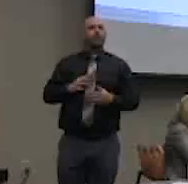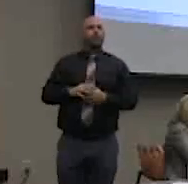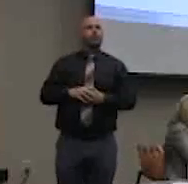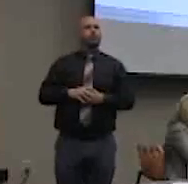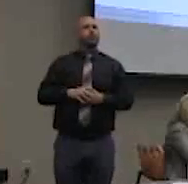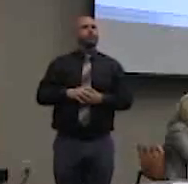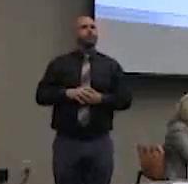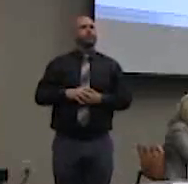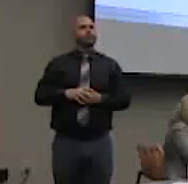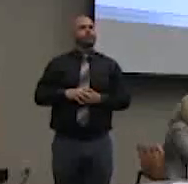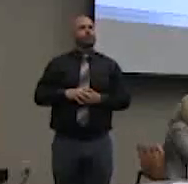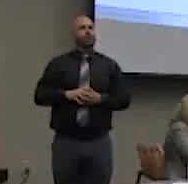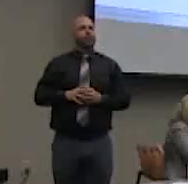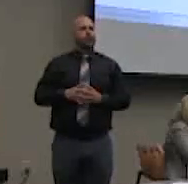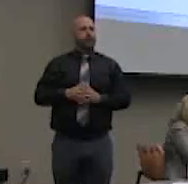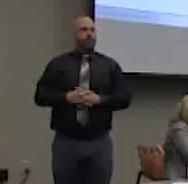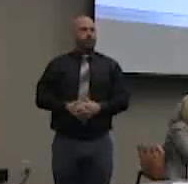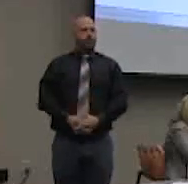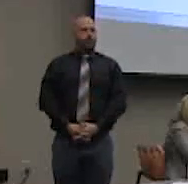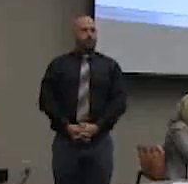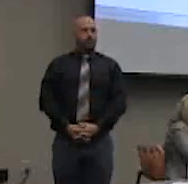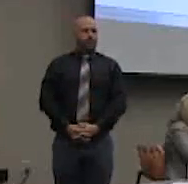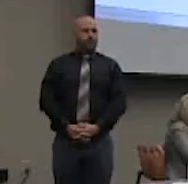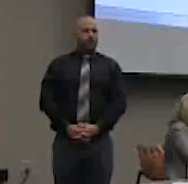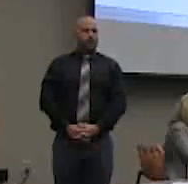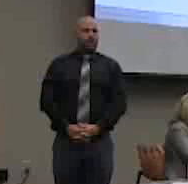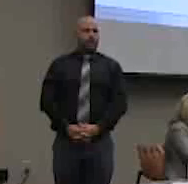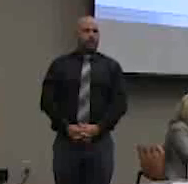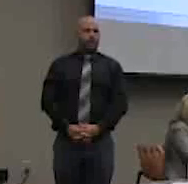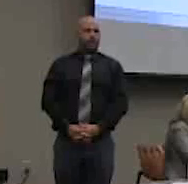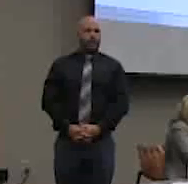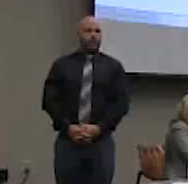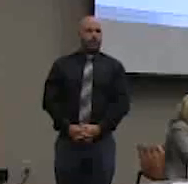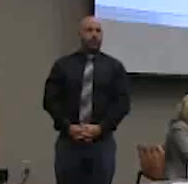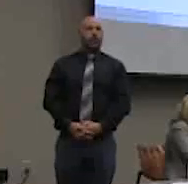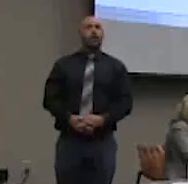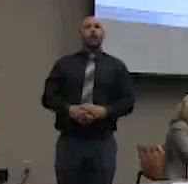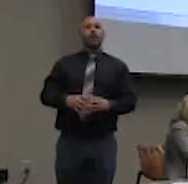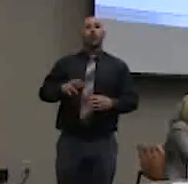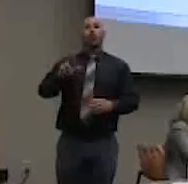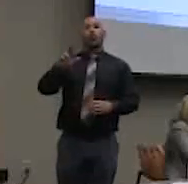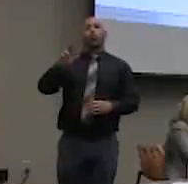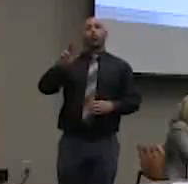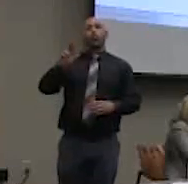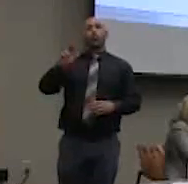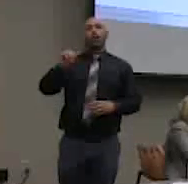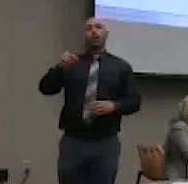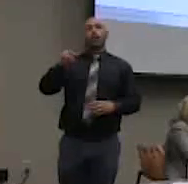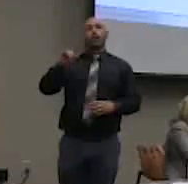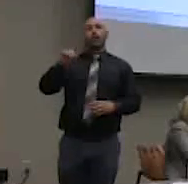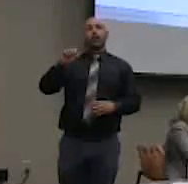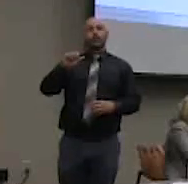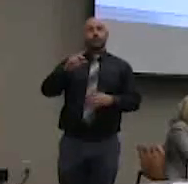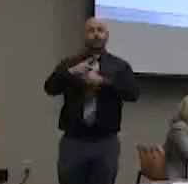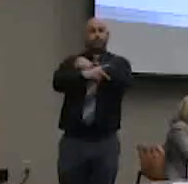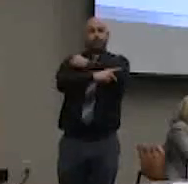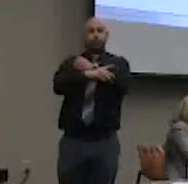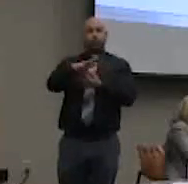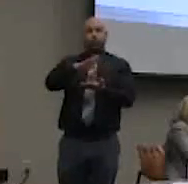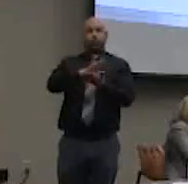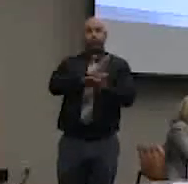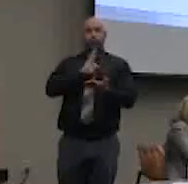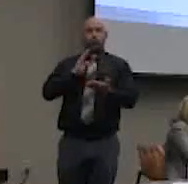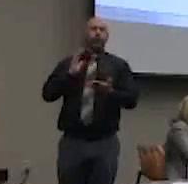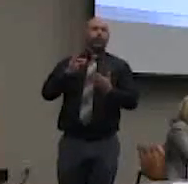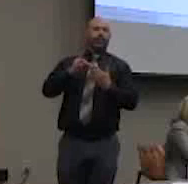always been, you know, as lead agency, Rapids Parish School Board is lead agency. And we felt like we needed to move up beyond